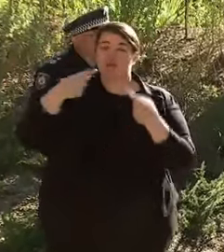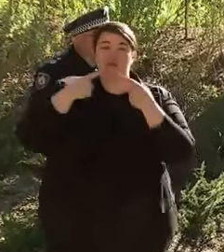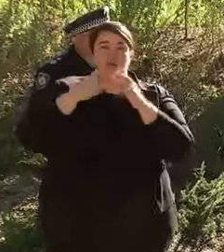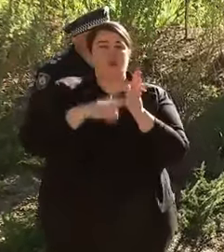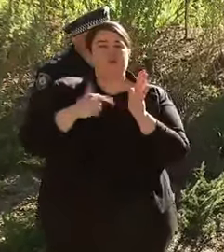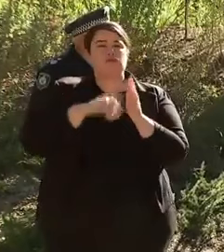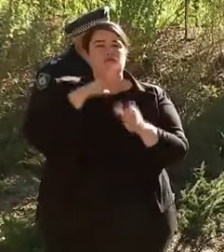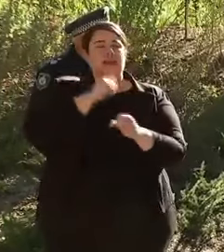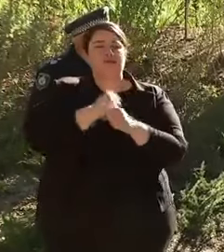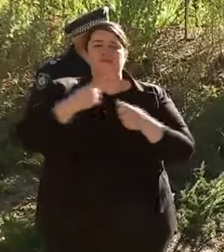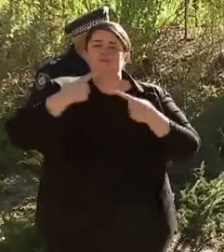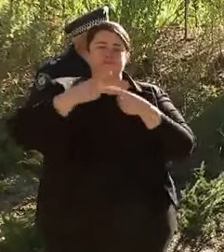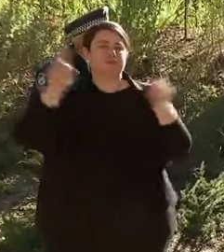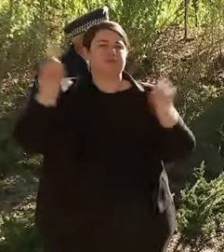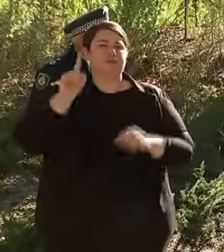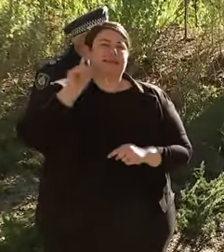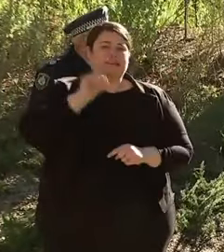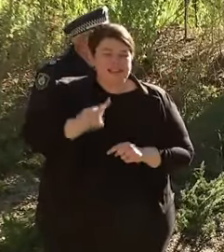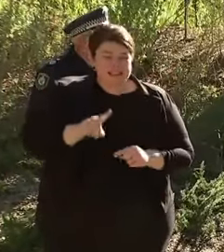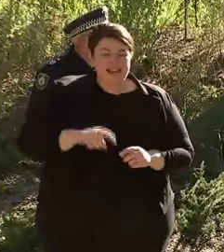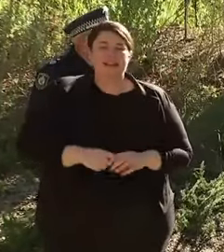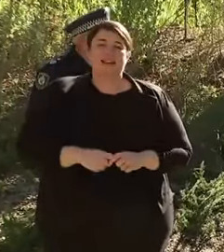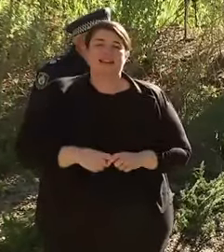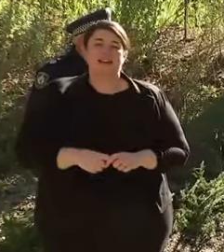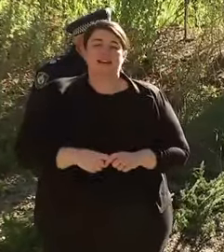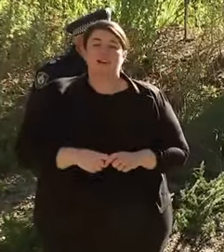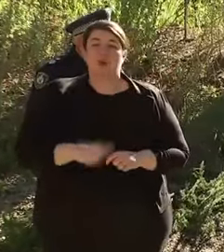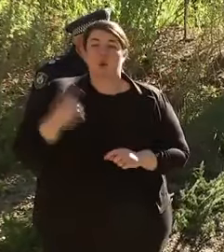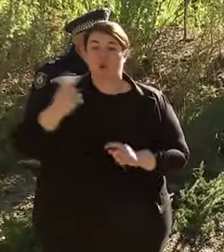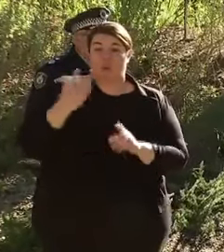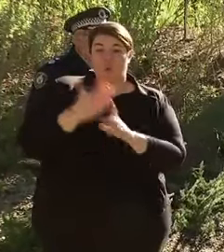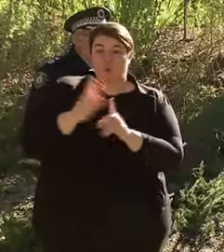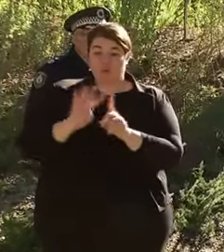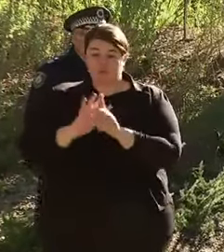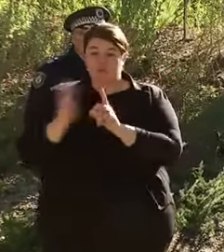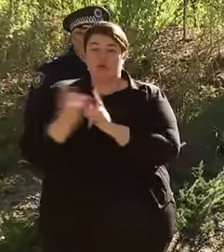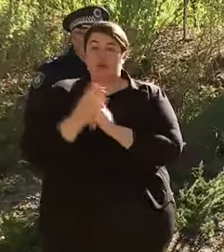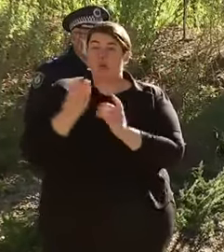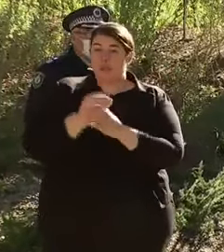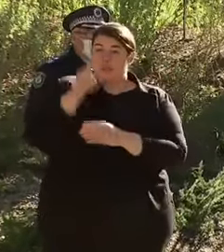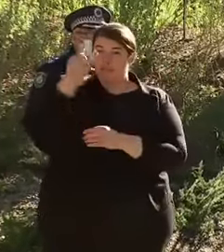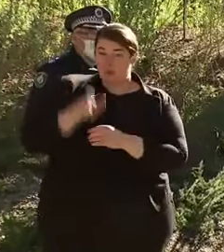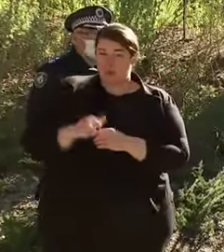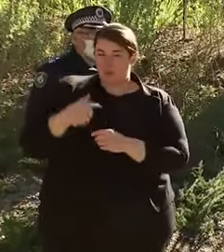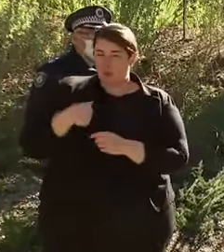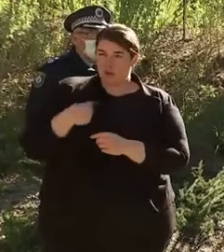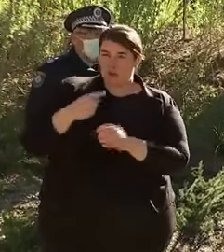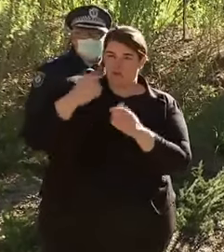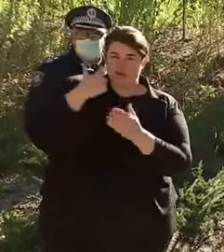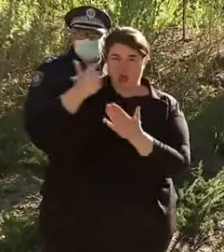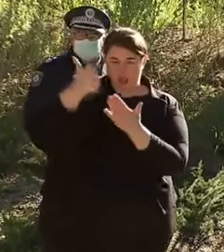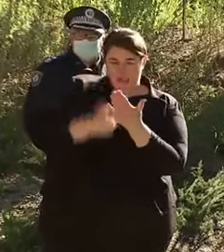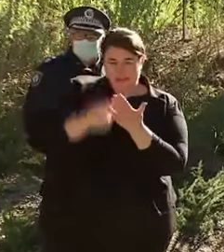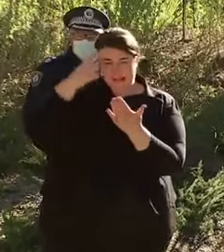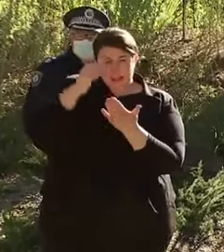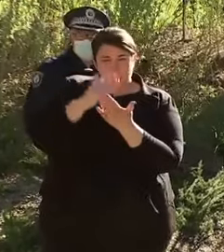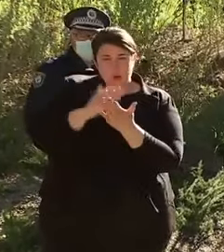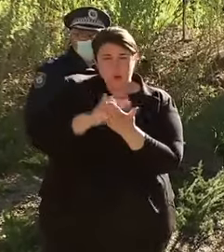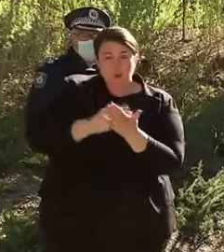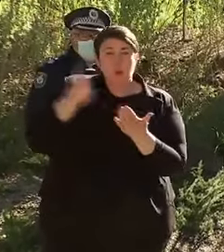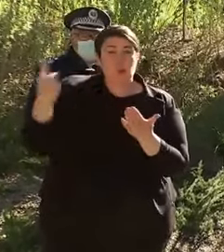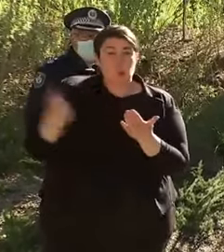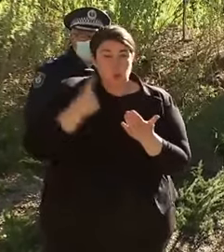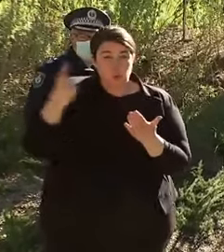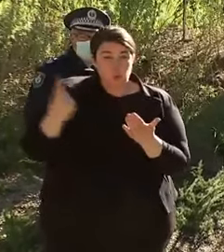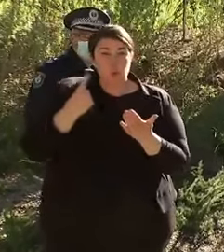yesterday. The close contacts, we are following up the close contacts, and we were advised of people